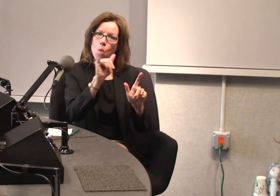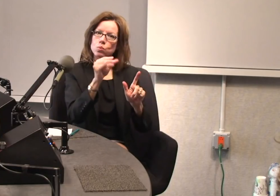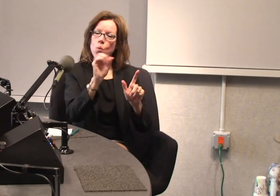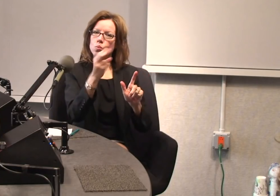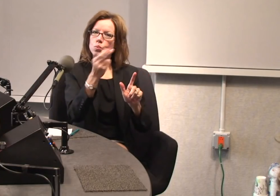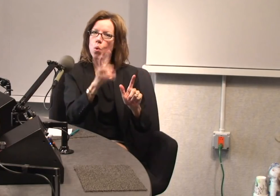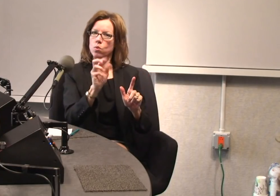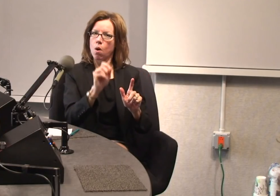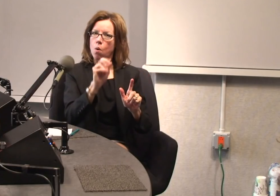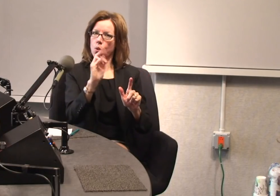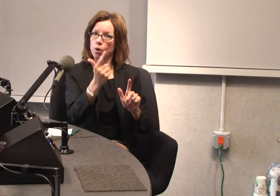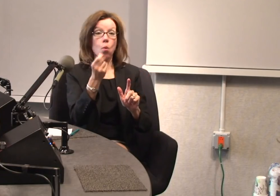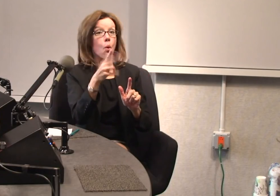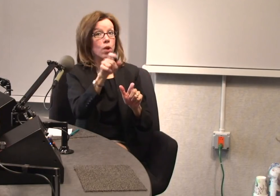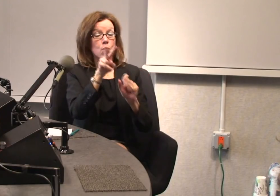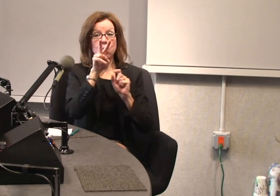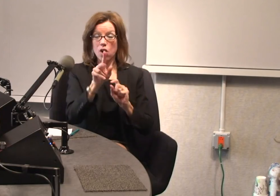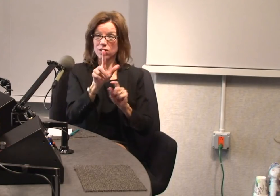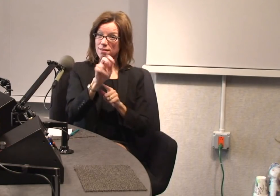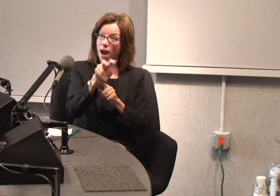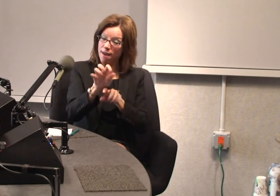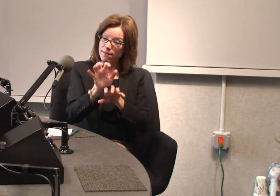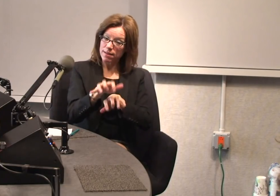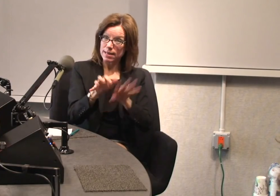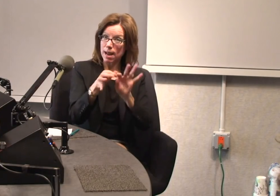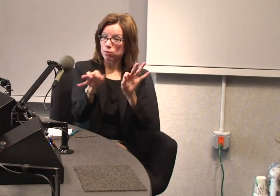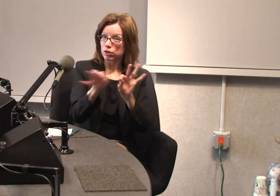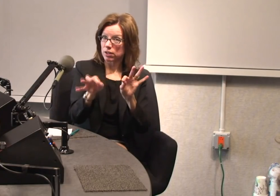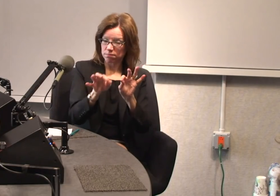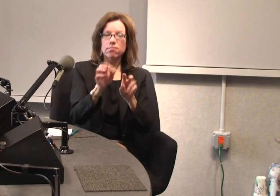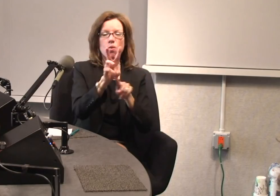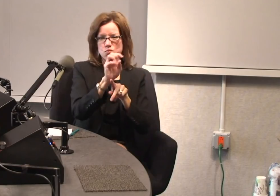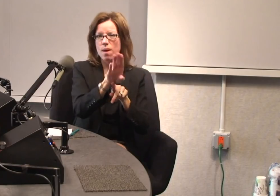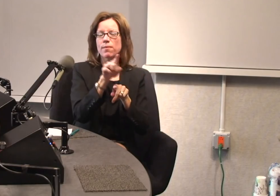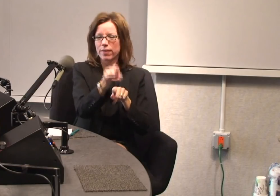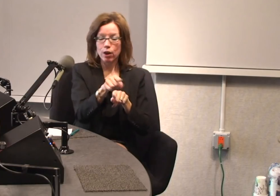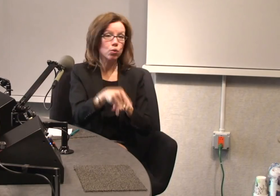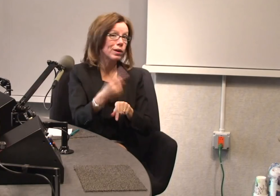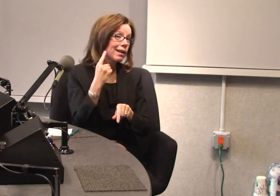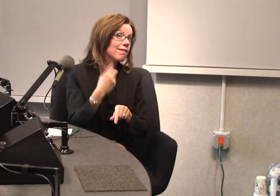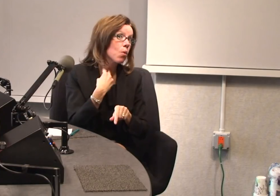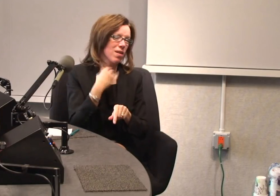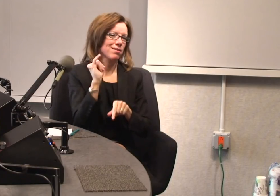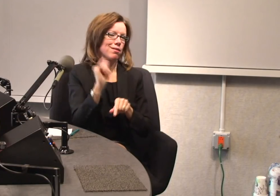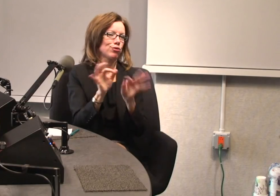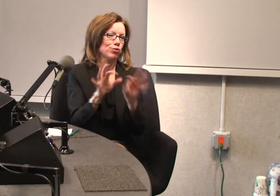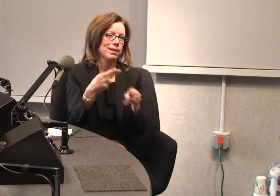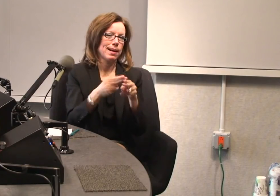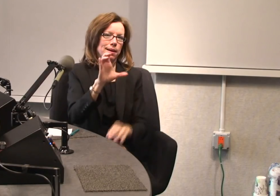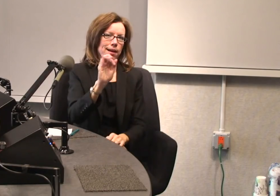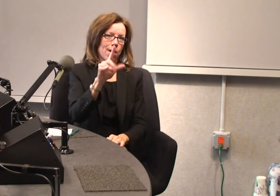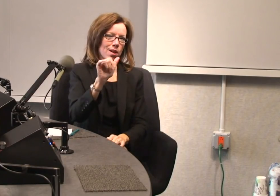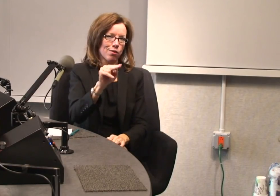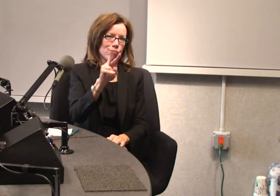a live captioning of this discussion on our website. The voice you hear interpreting for Melanie is that of Carolyn Ressler from Gallaudet